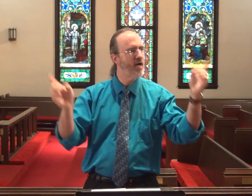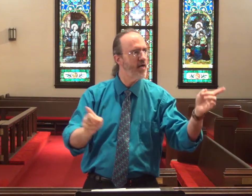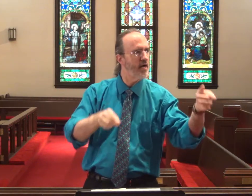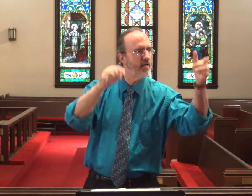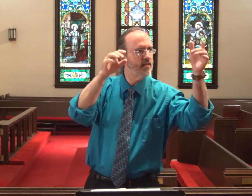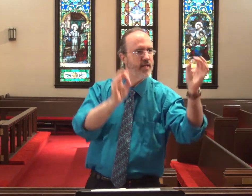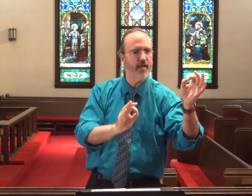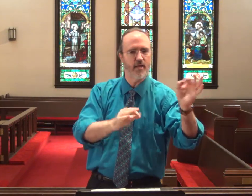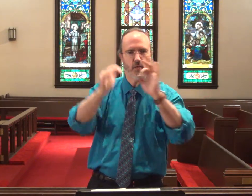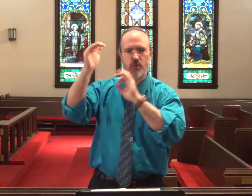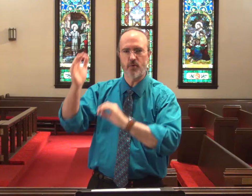Hallelujah,